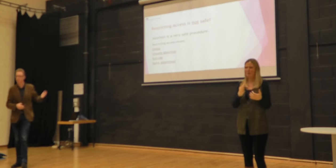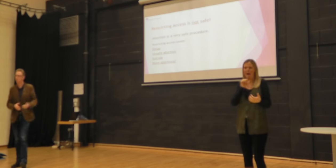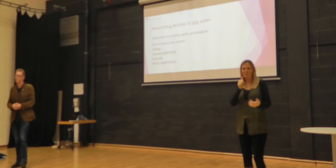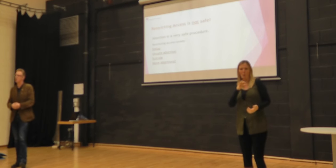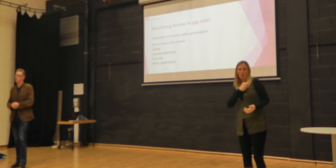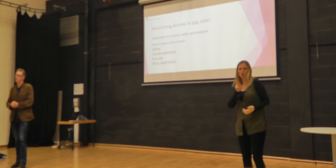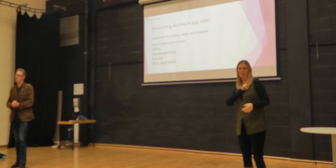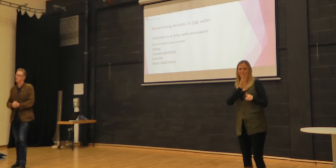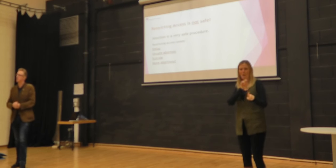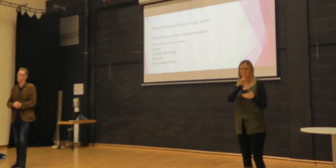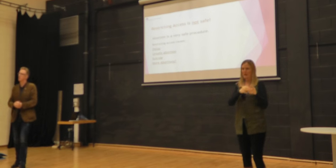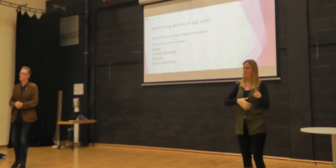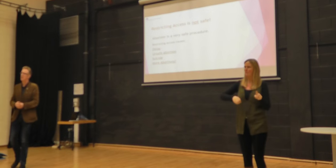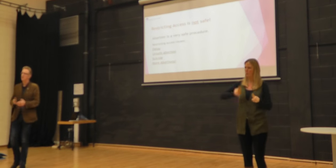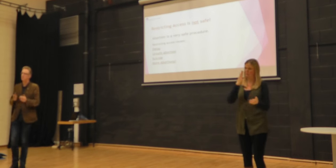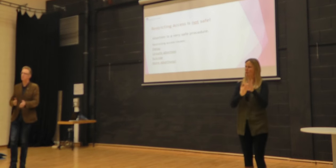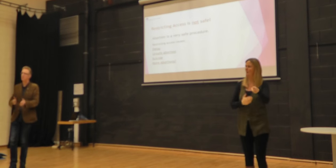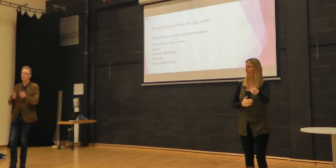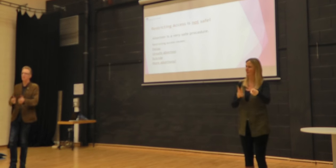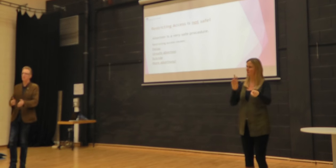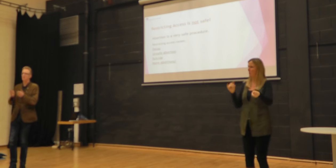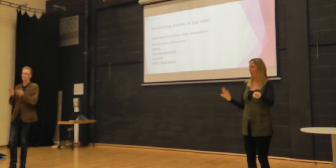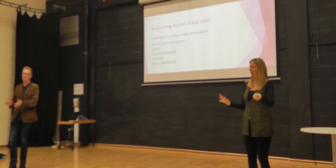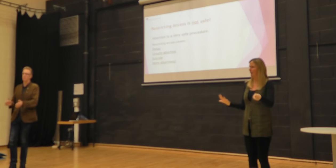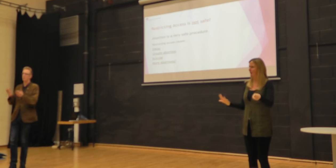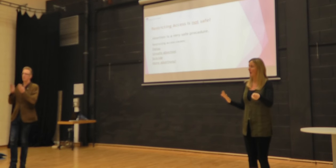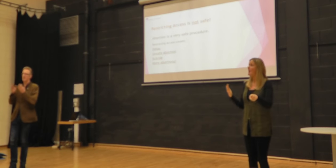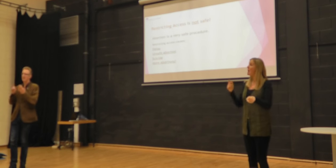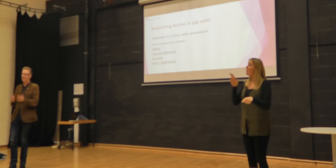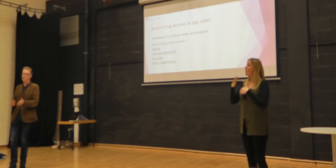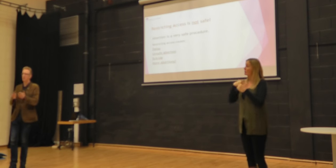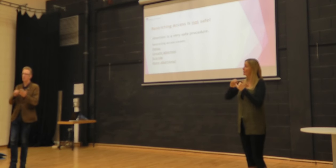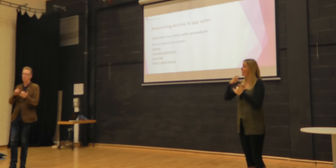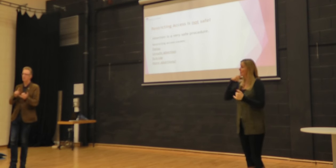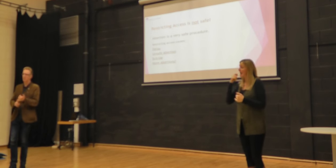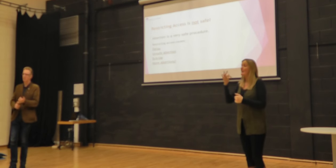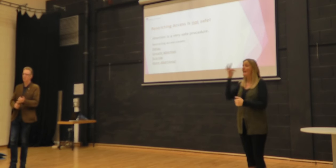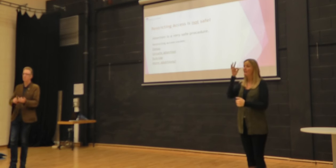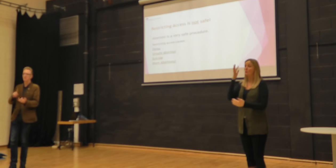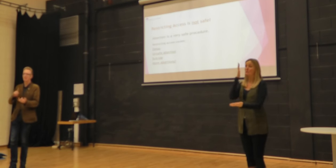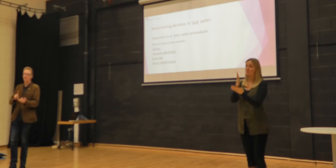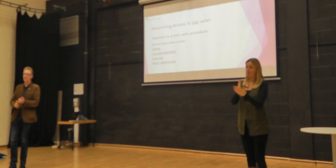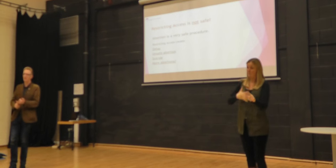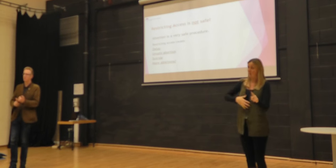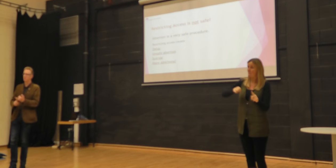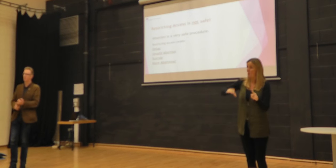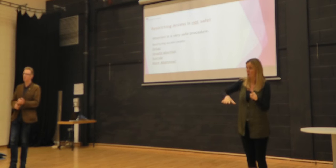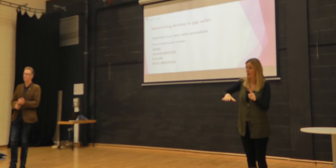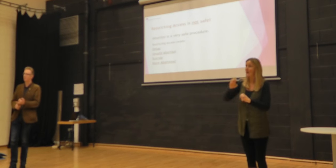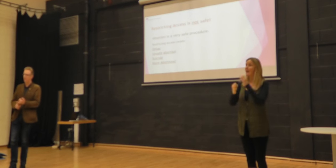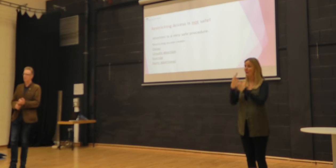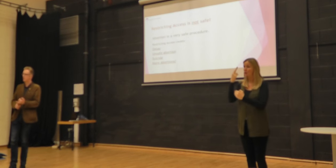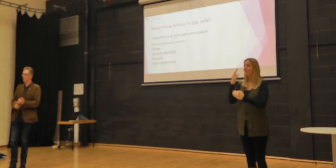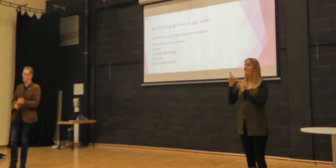the reasons that we're trying to draw attention to is restricting access to abortion actually disables and kills